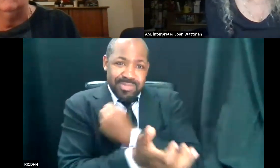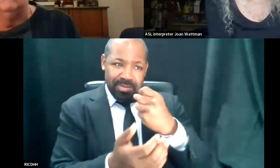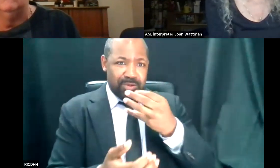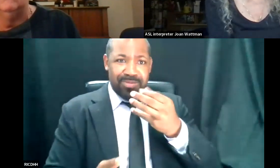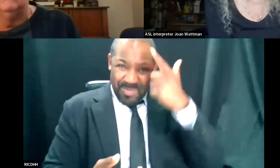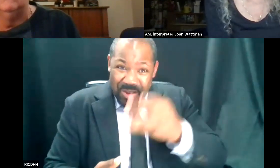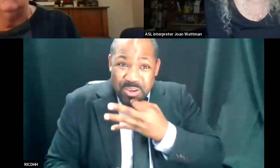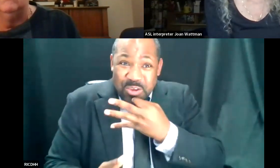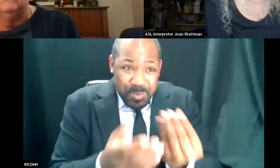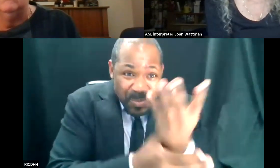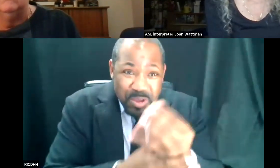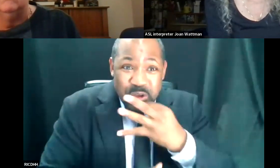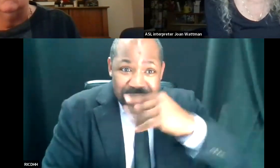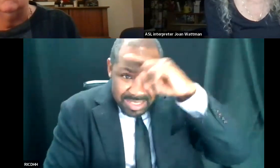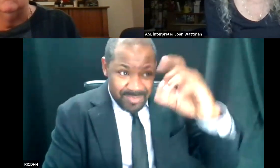near future.